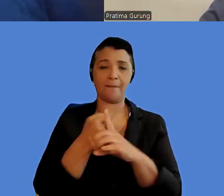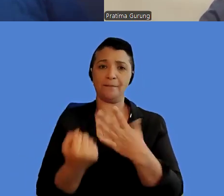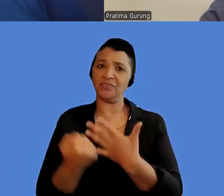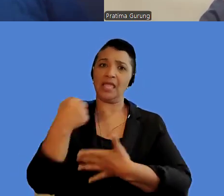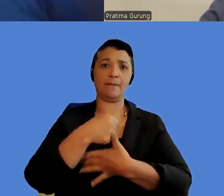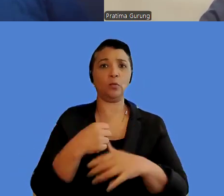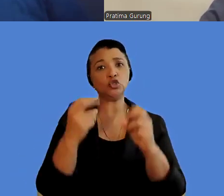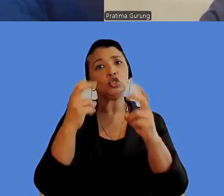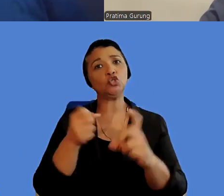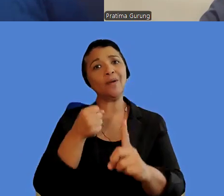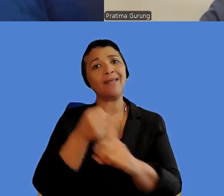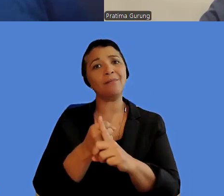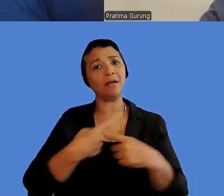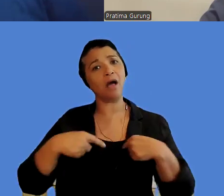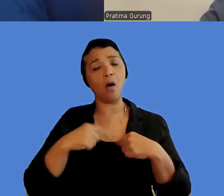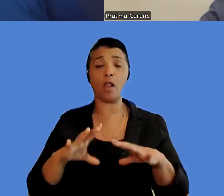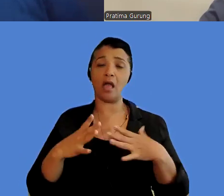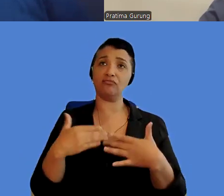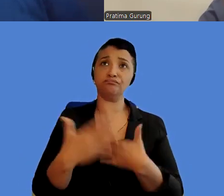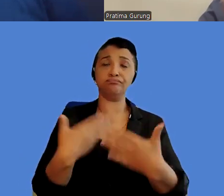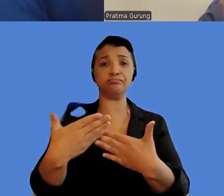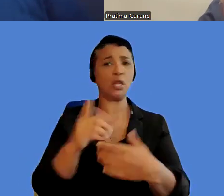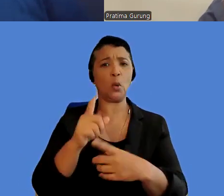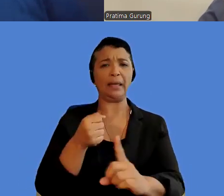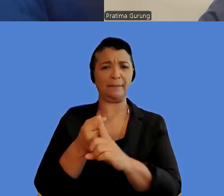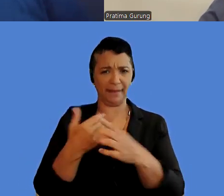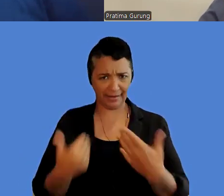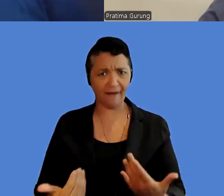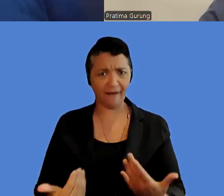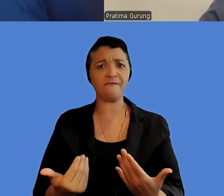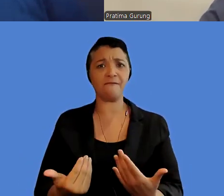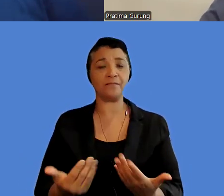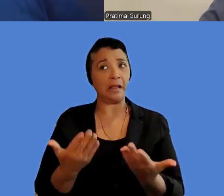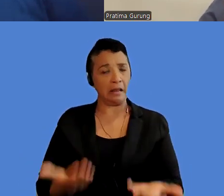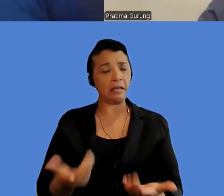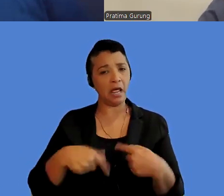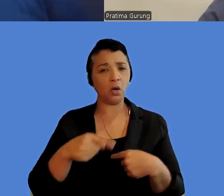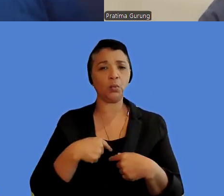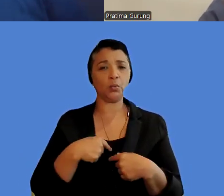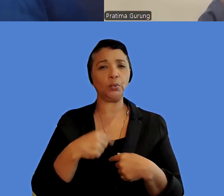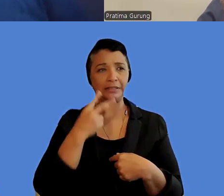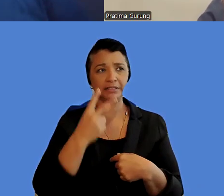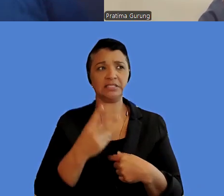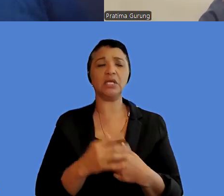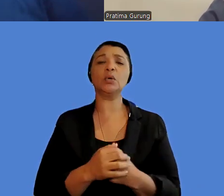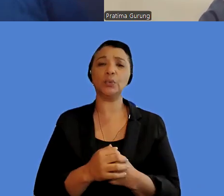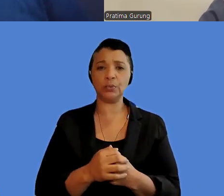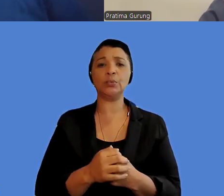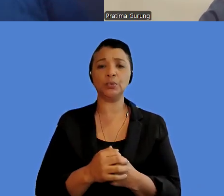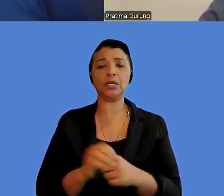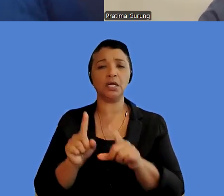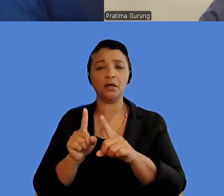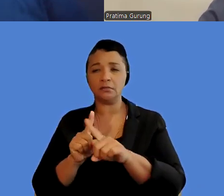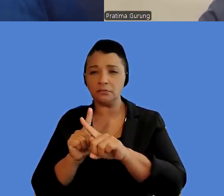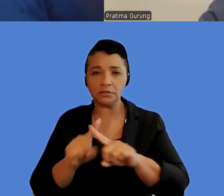that has been impacting our day-to-day lives. So in this context, we generally see different kind of